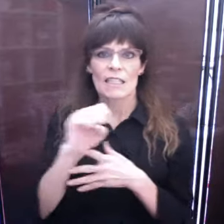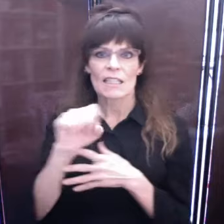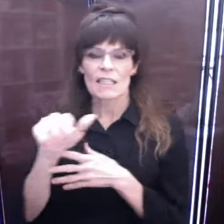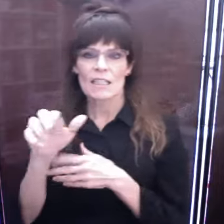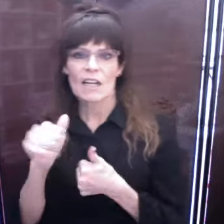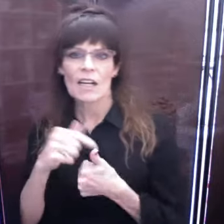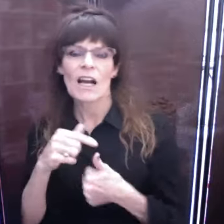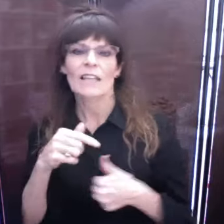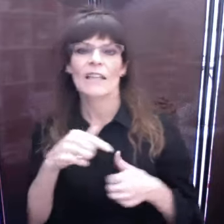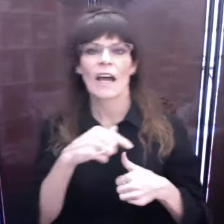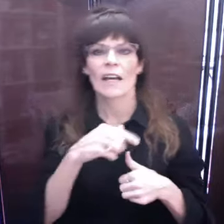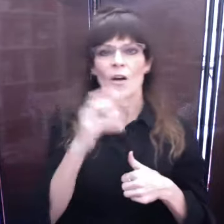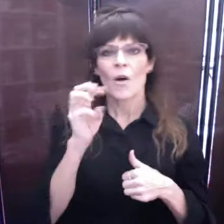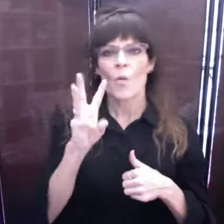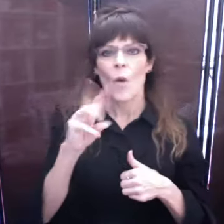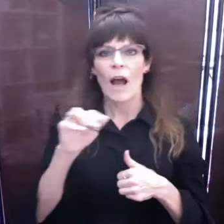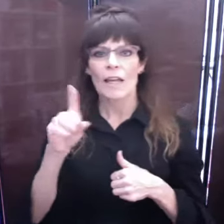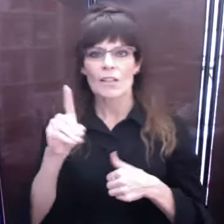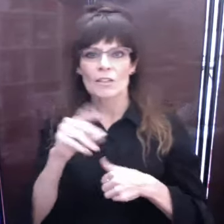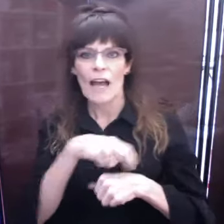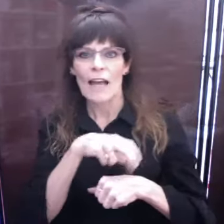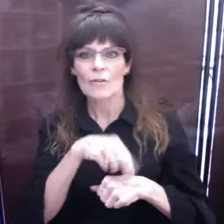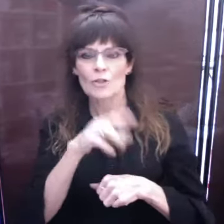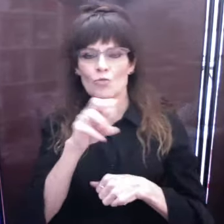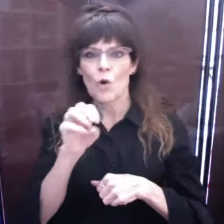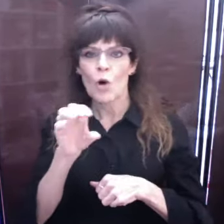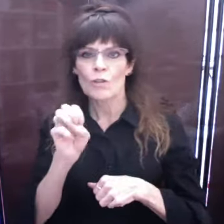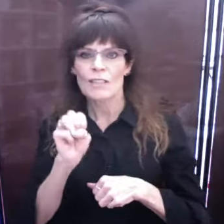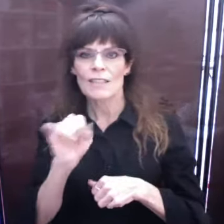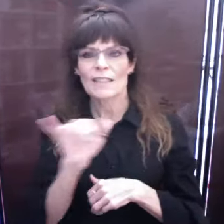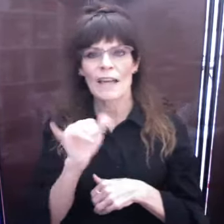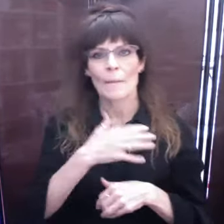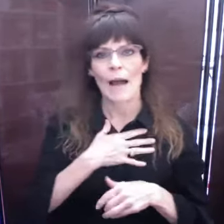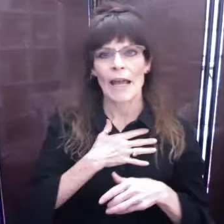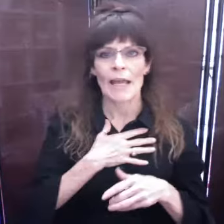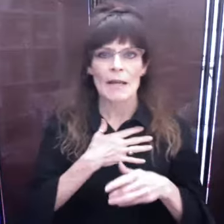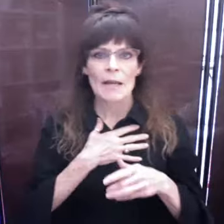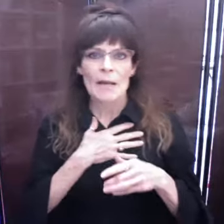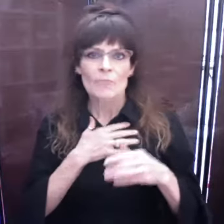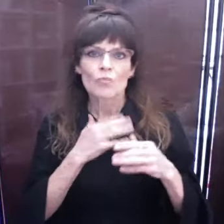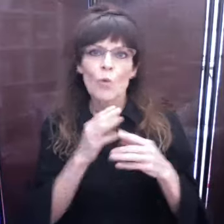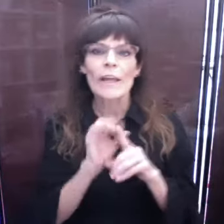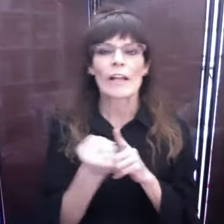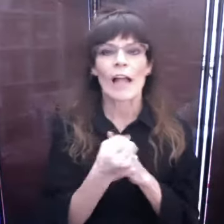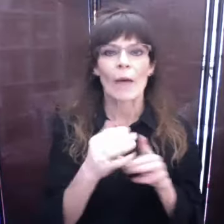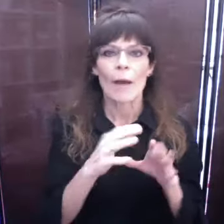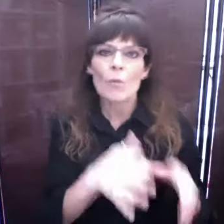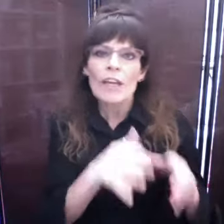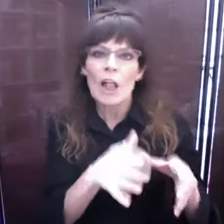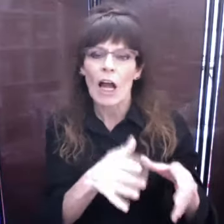rose. That's kind of my wheelhouse, right, of the things I put in my body. And so I saddle up to the bar and I have another vodka and